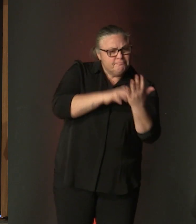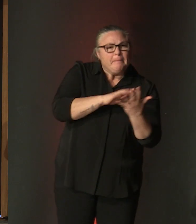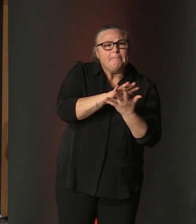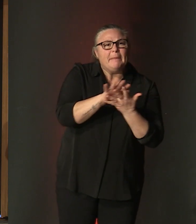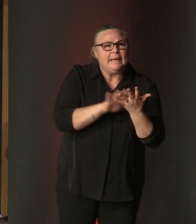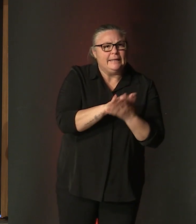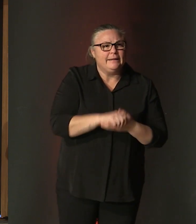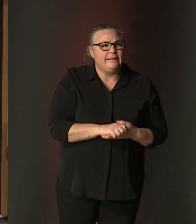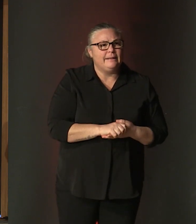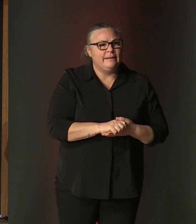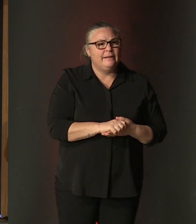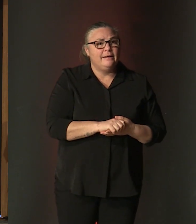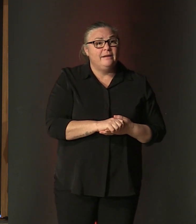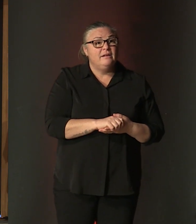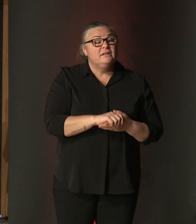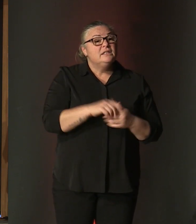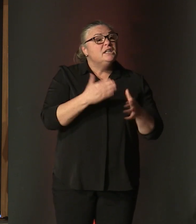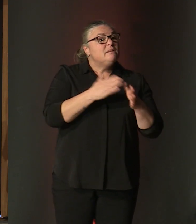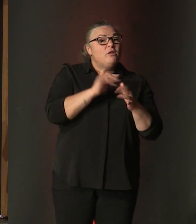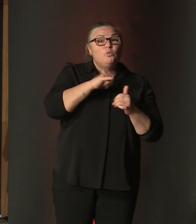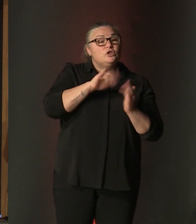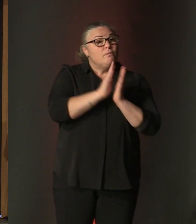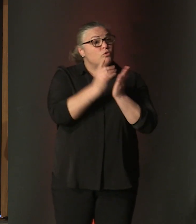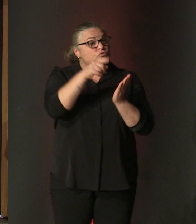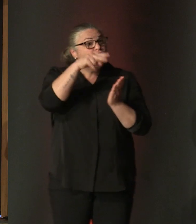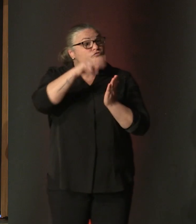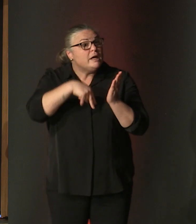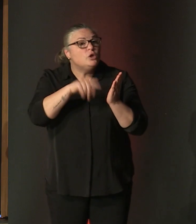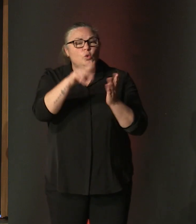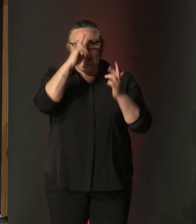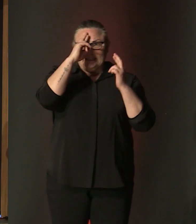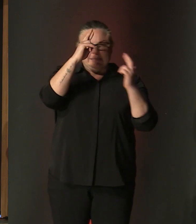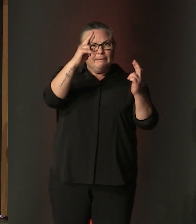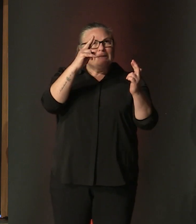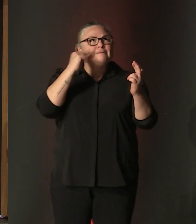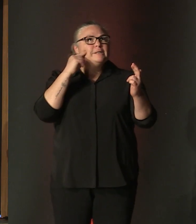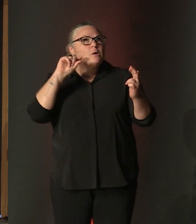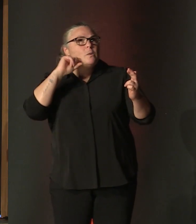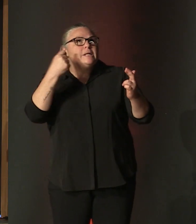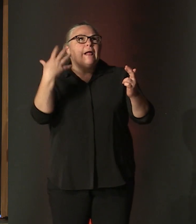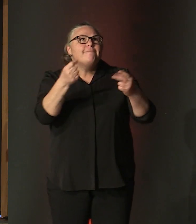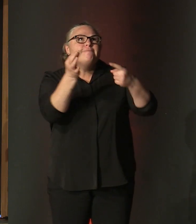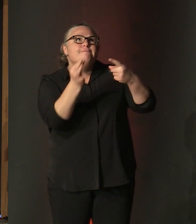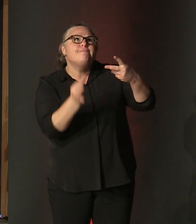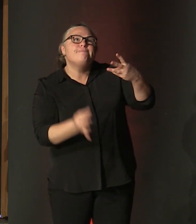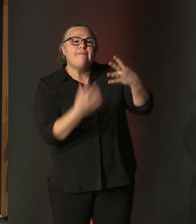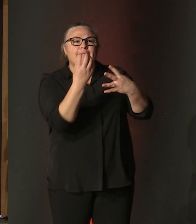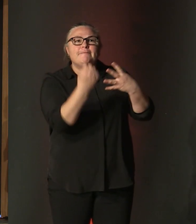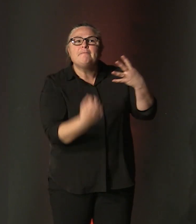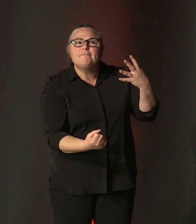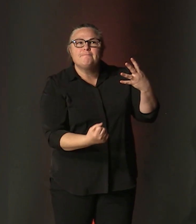Depending on the genre of the book you're reading, you will expect different conventions to be present.